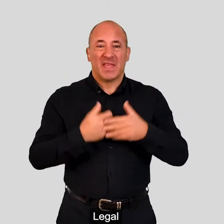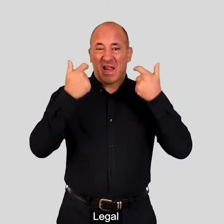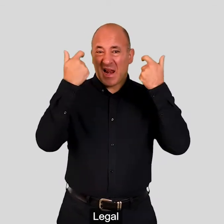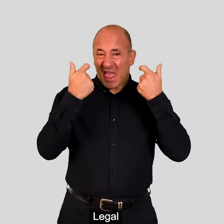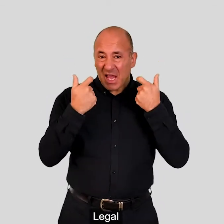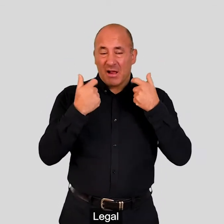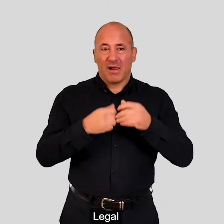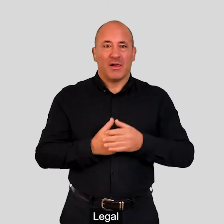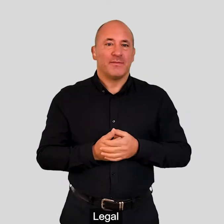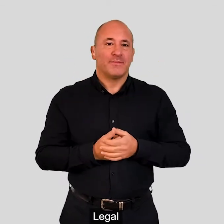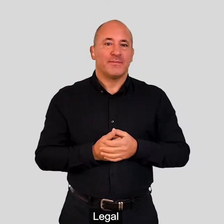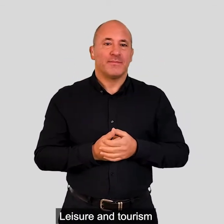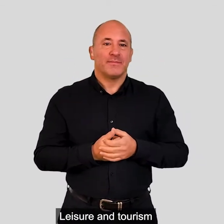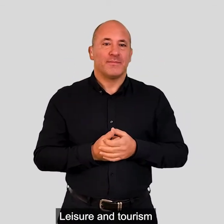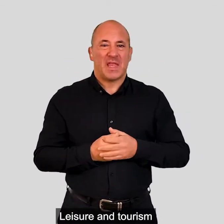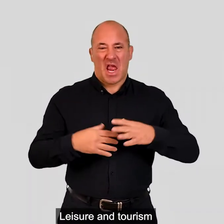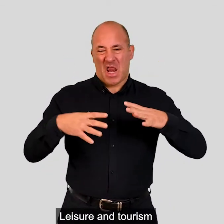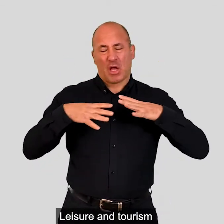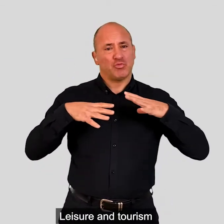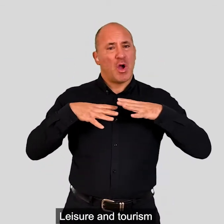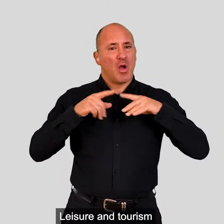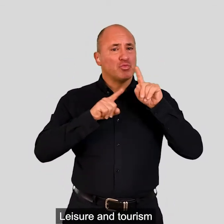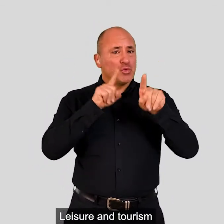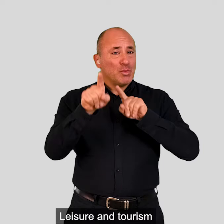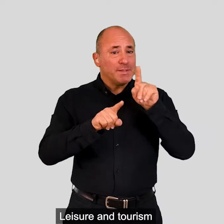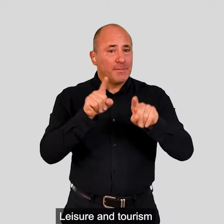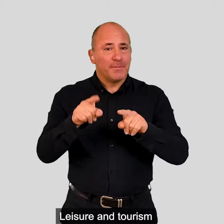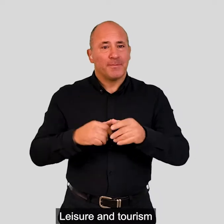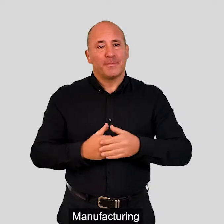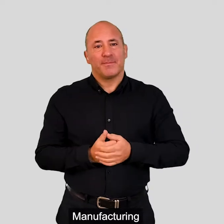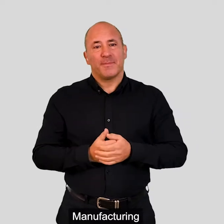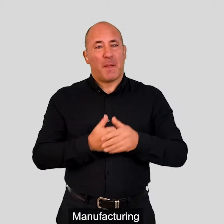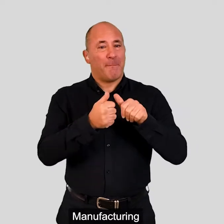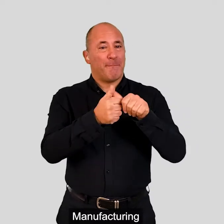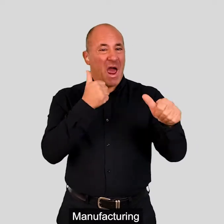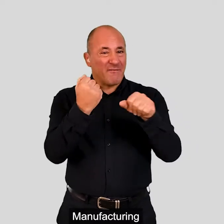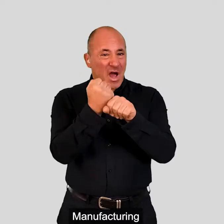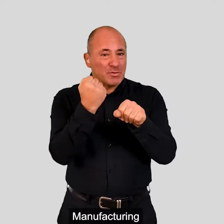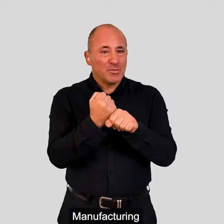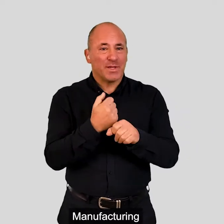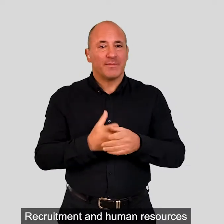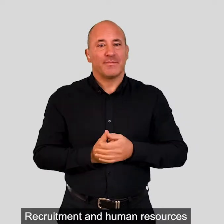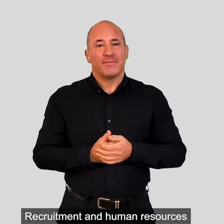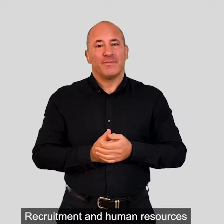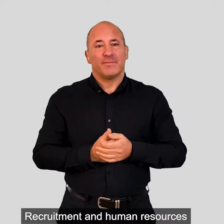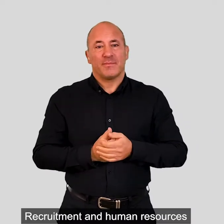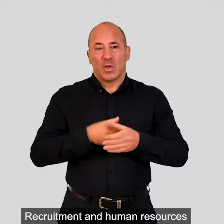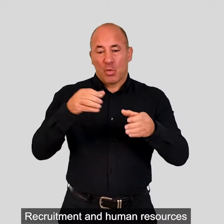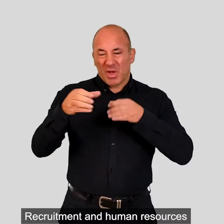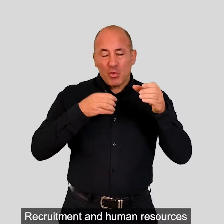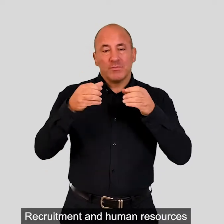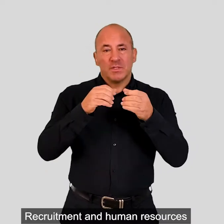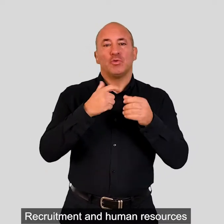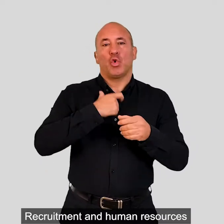legal, leisure and tourism, manufacturing, recruitment and human